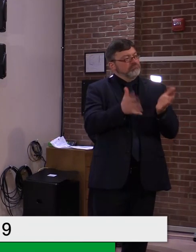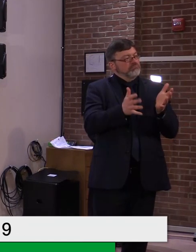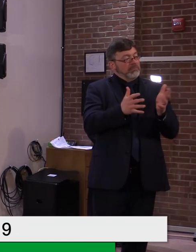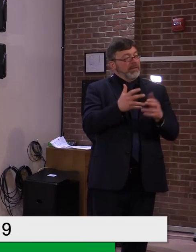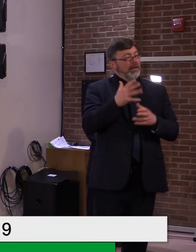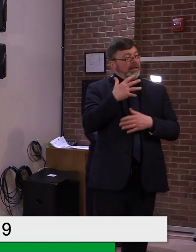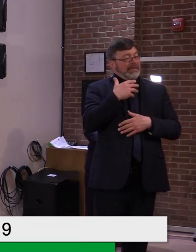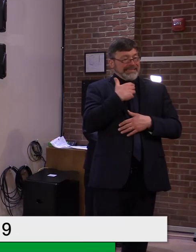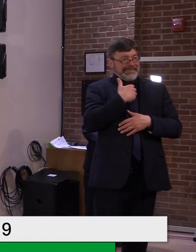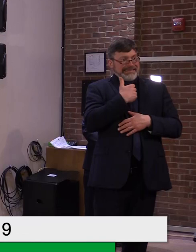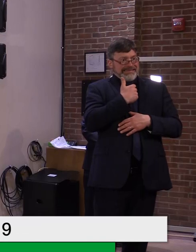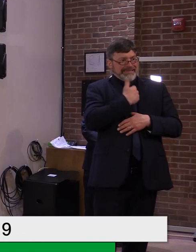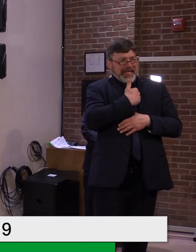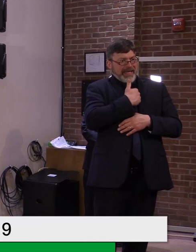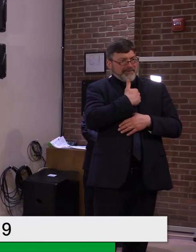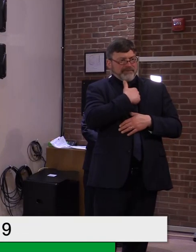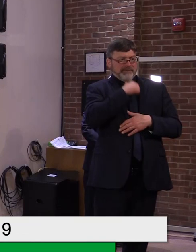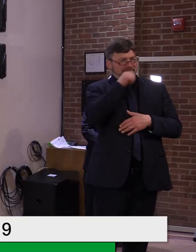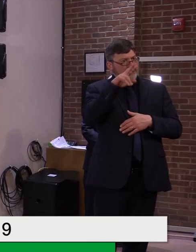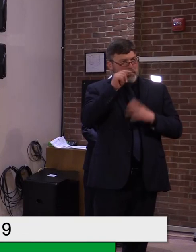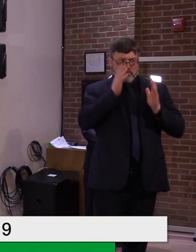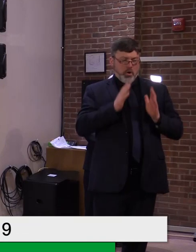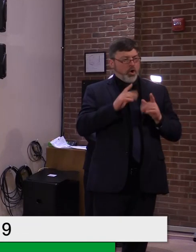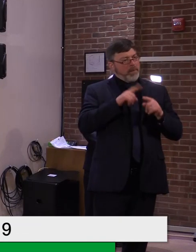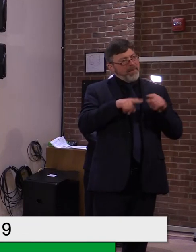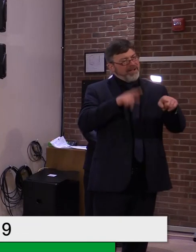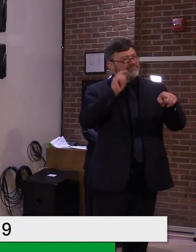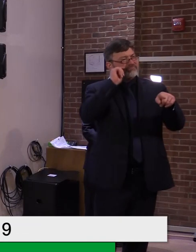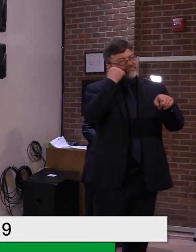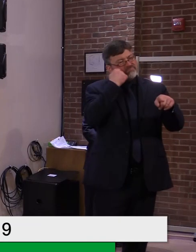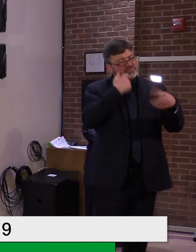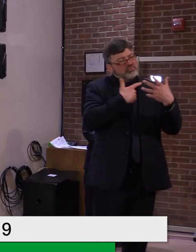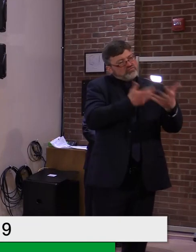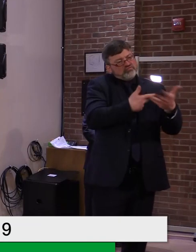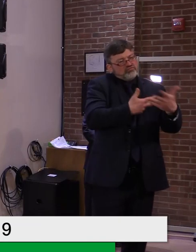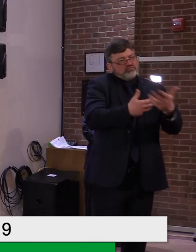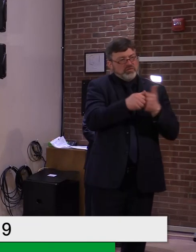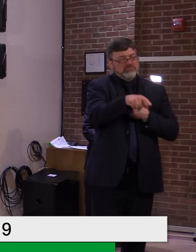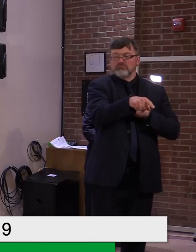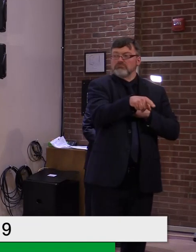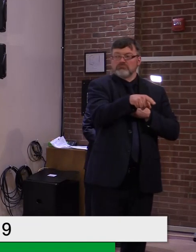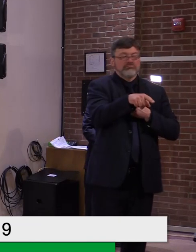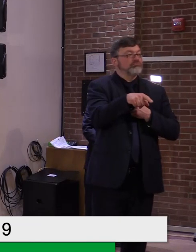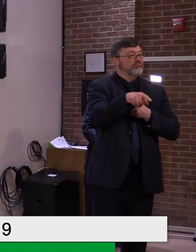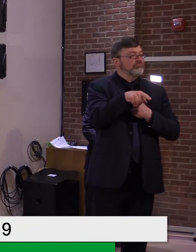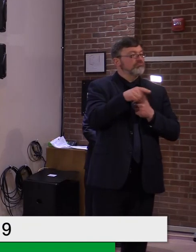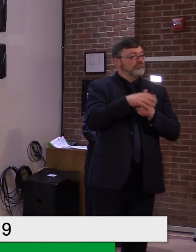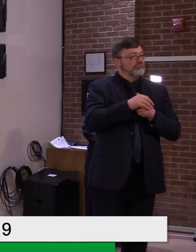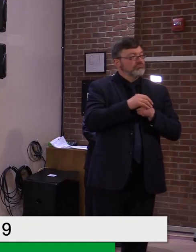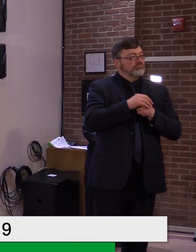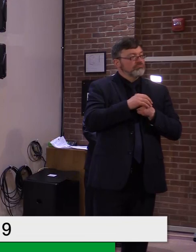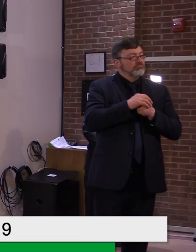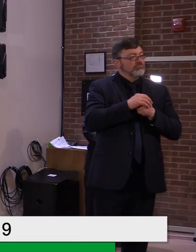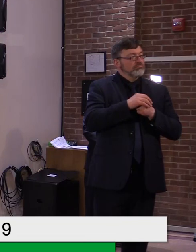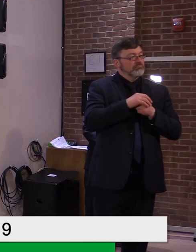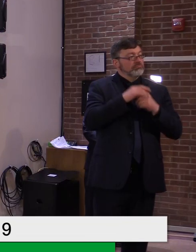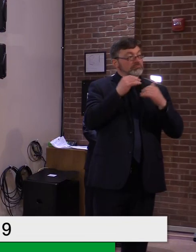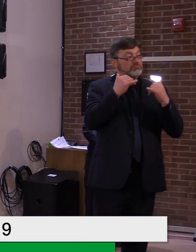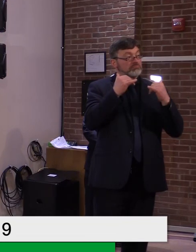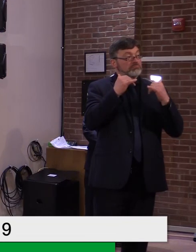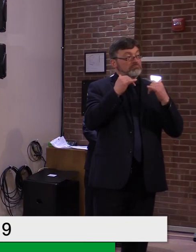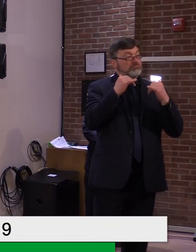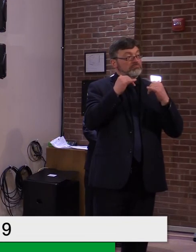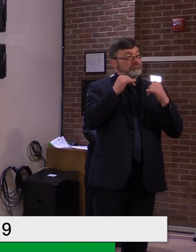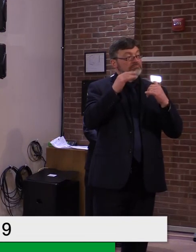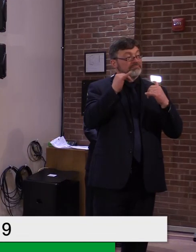received any response from the State Department on your request to increase the number of refugees allowed into the state.